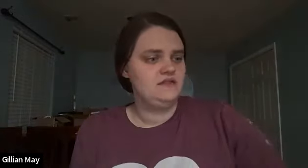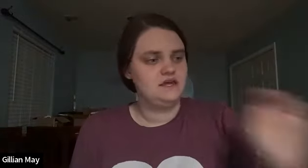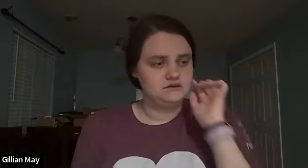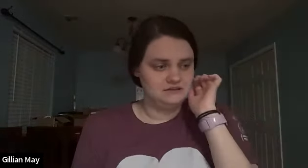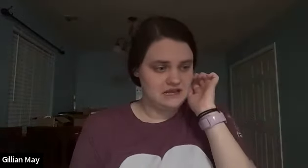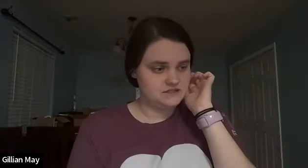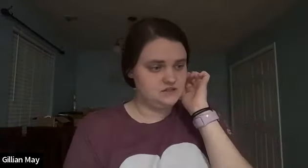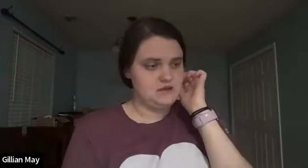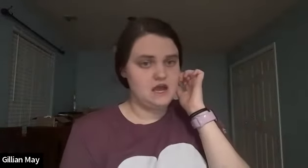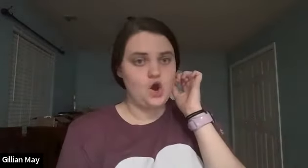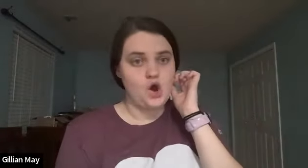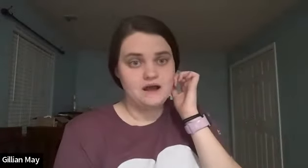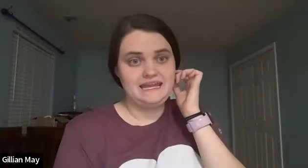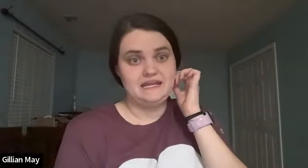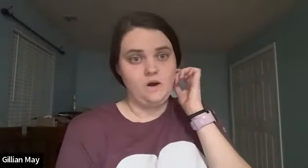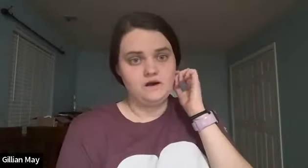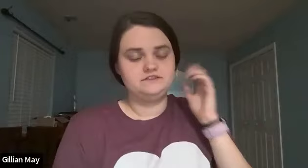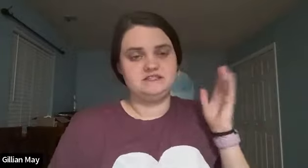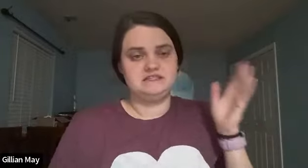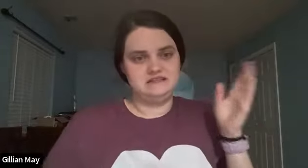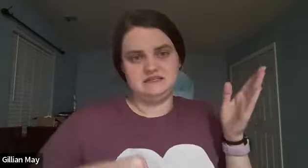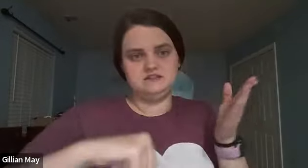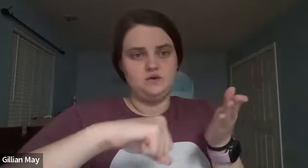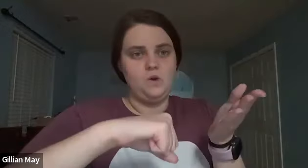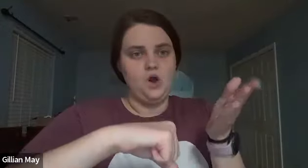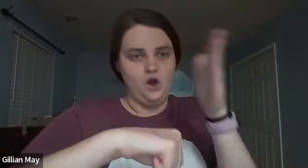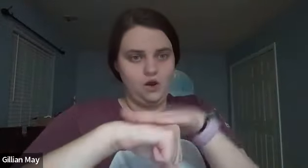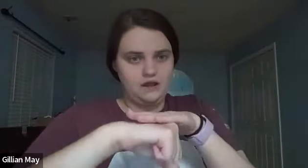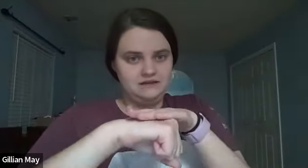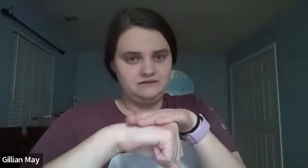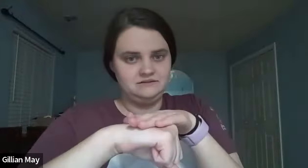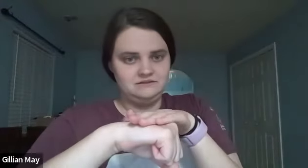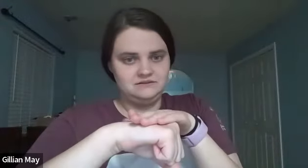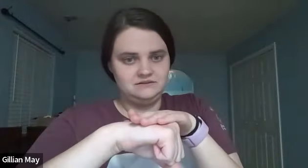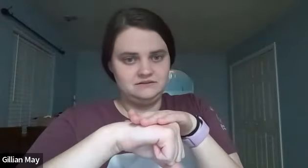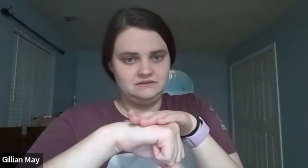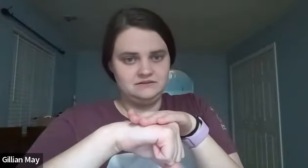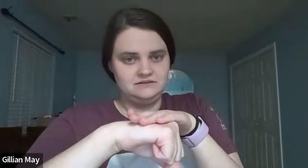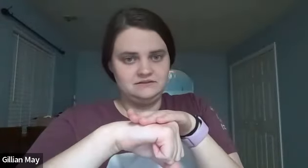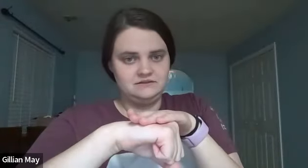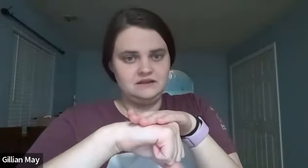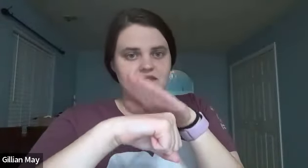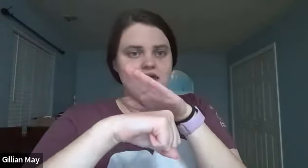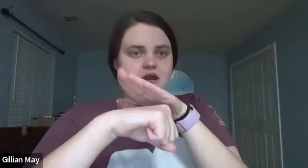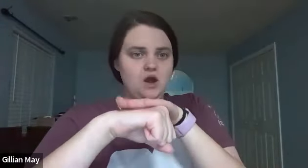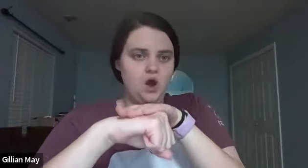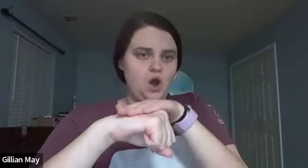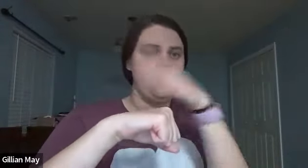then our last two we had on and off, just in the sentence. So on, and then